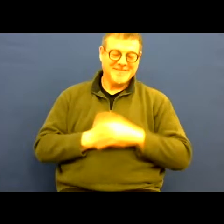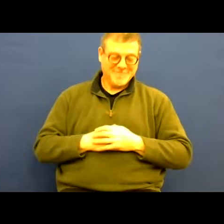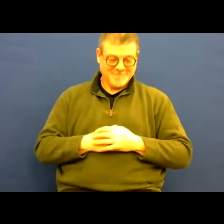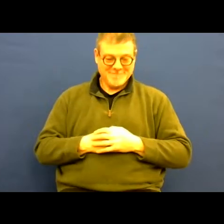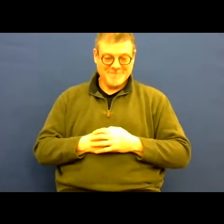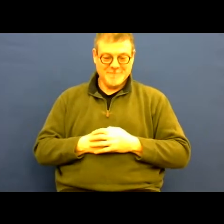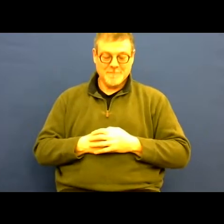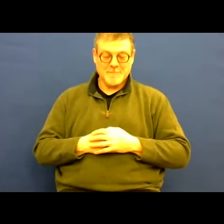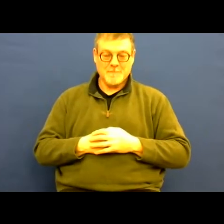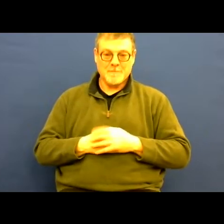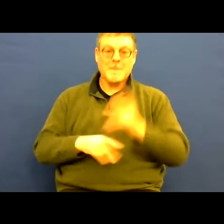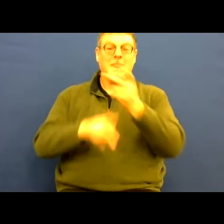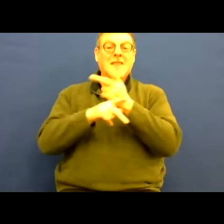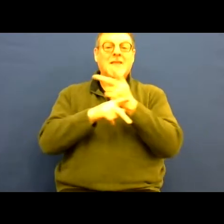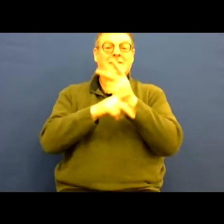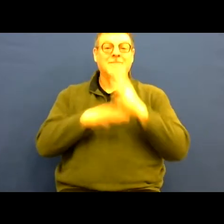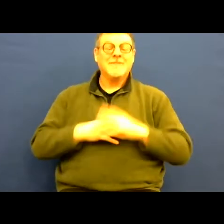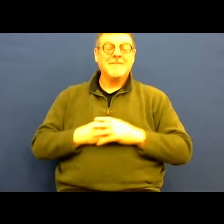Just